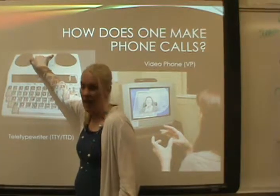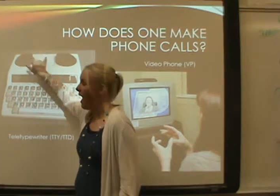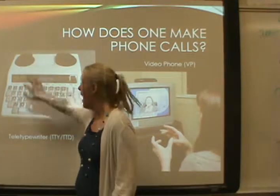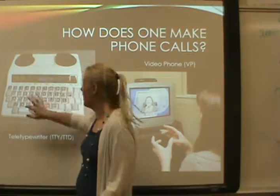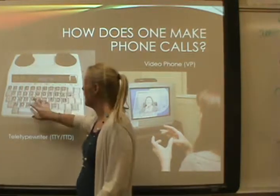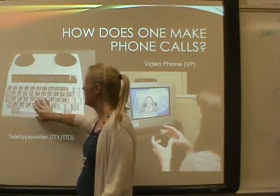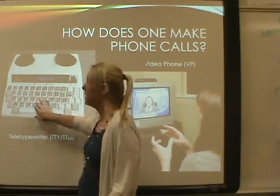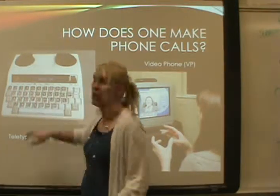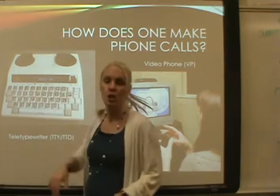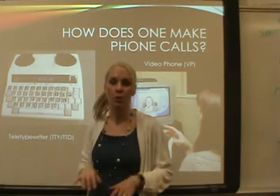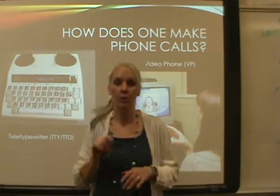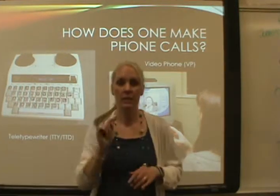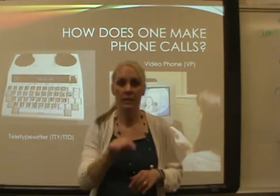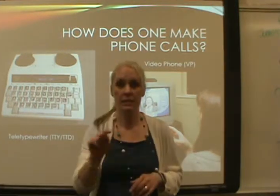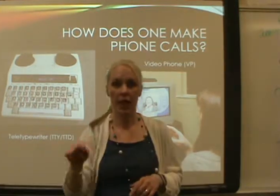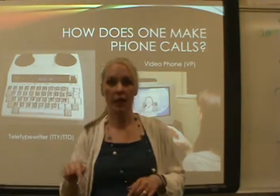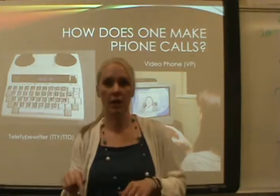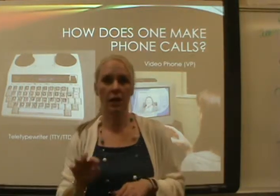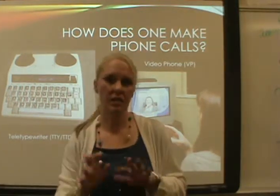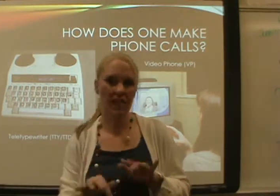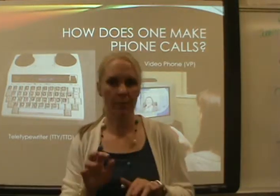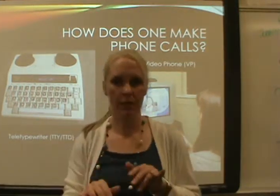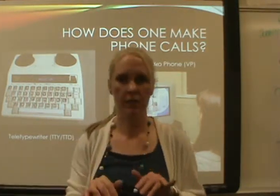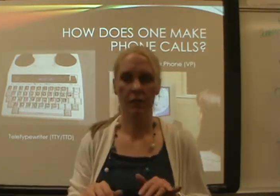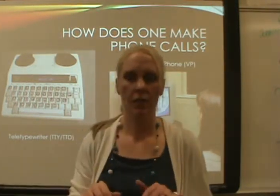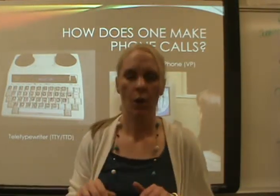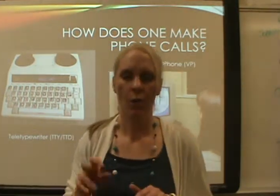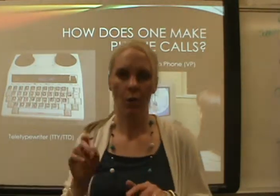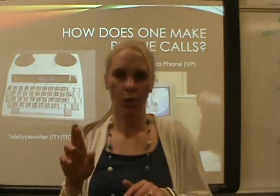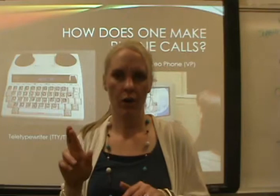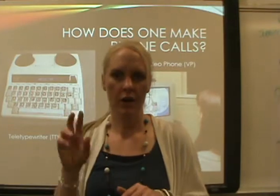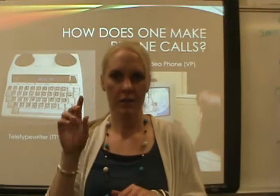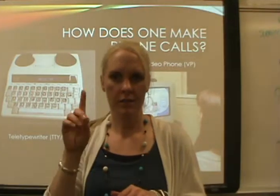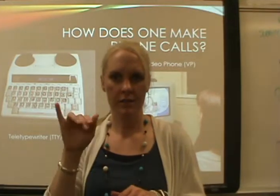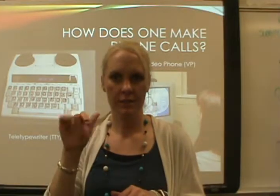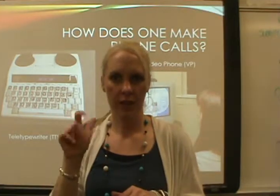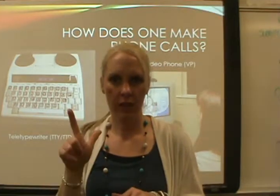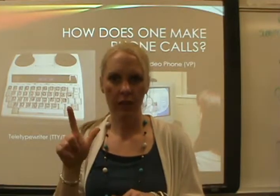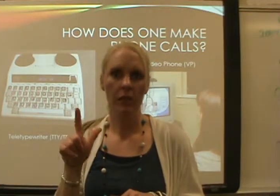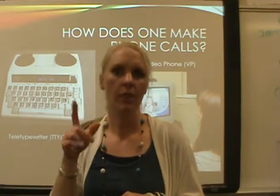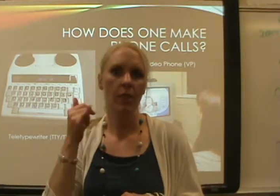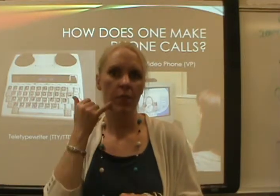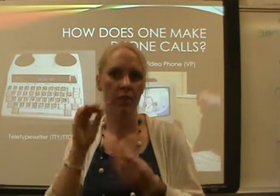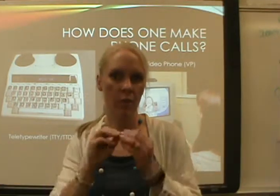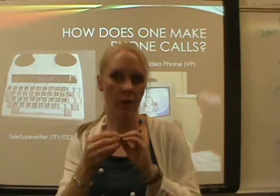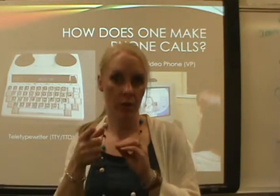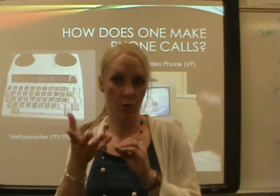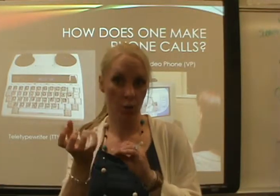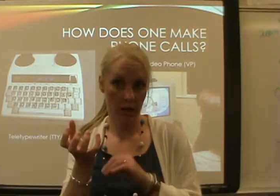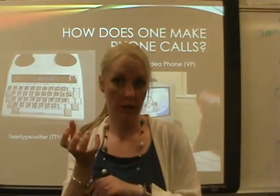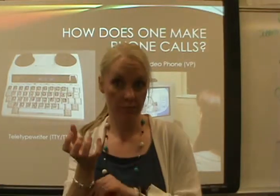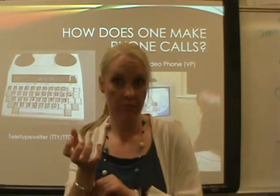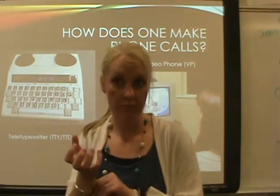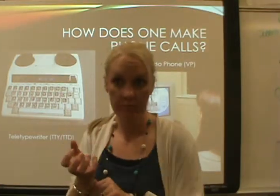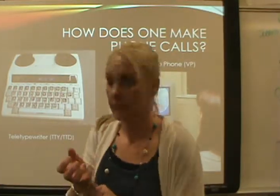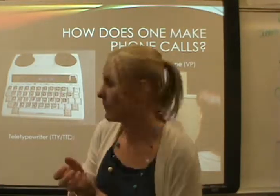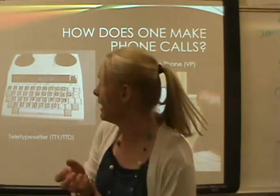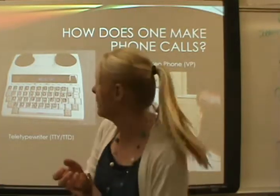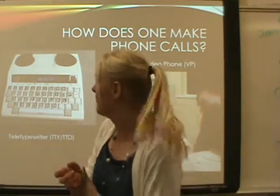And then you would type in or dial the phone number you wanted. Right?